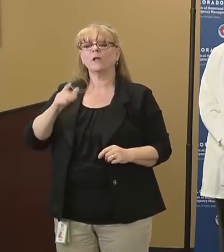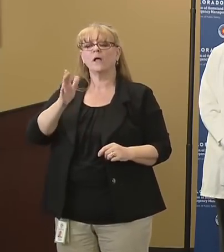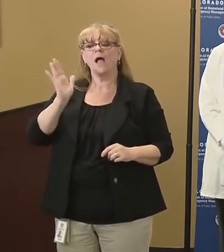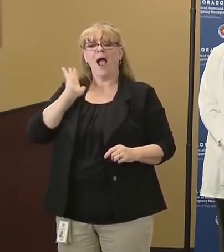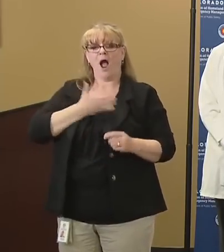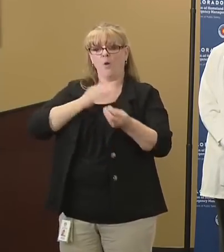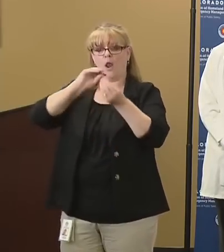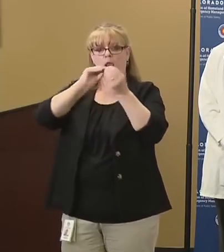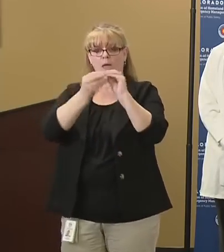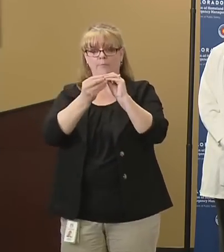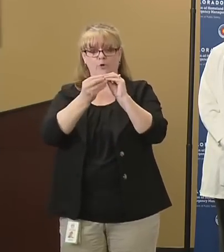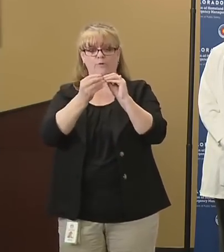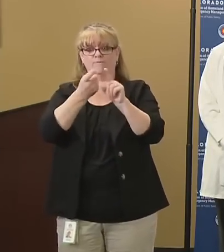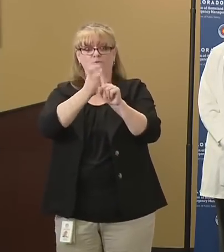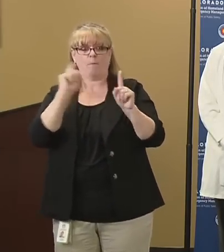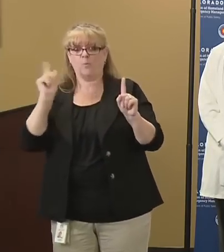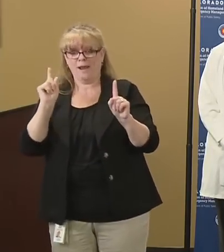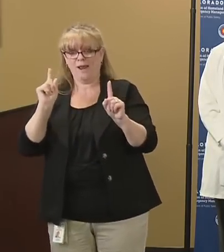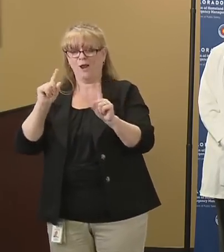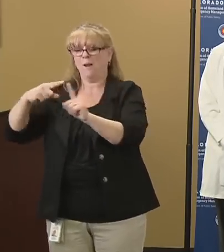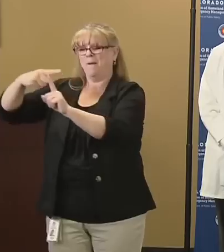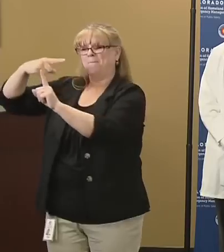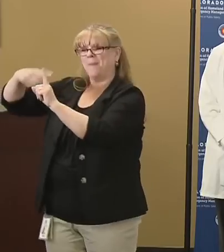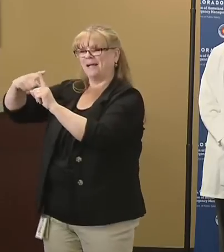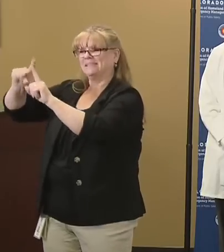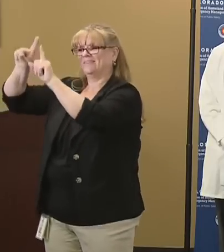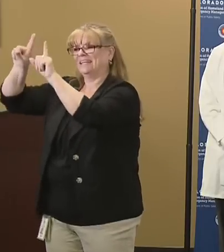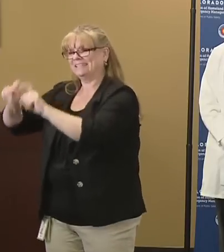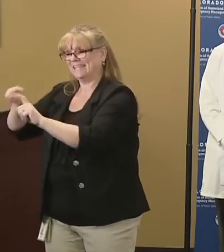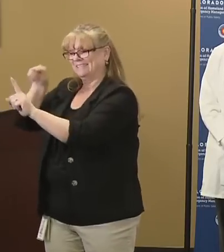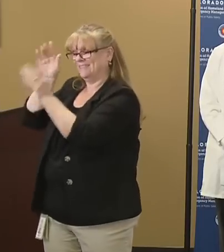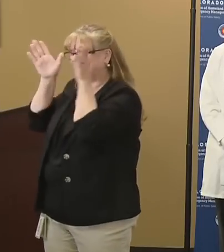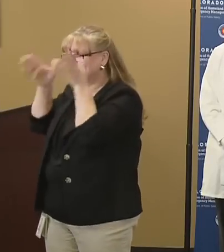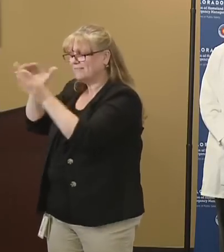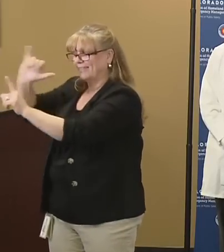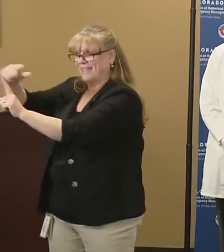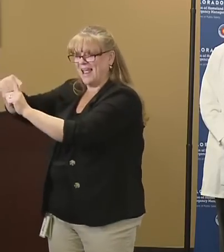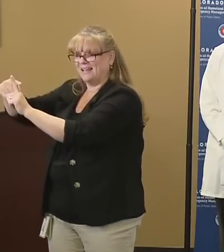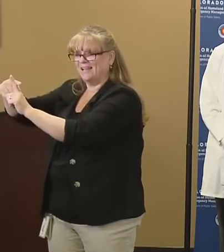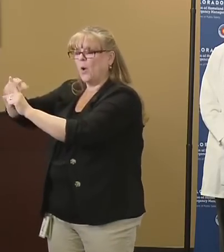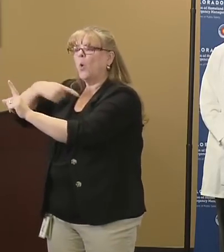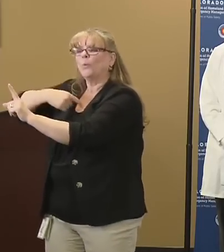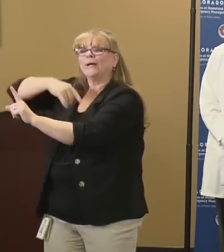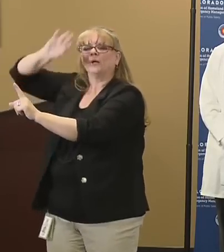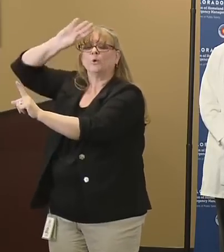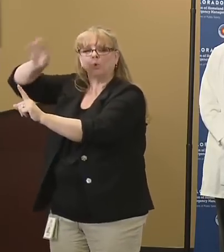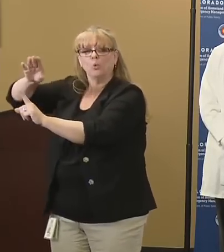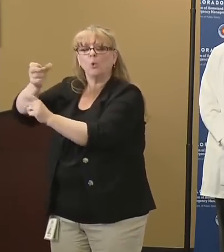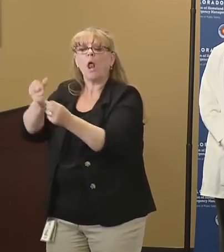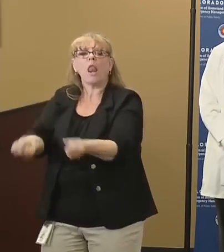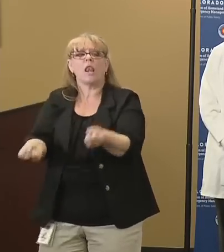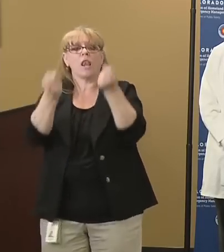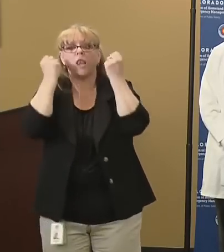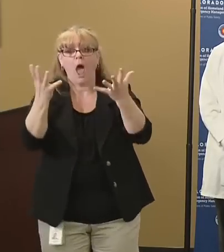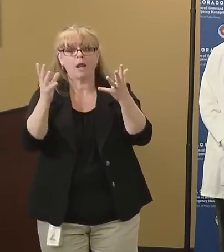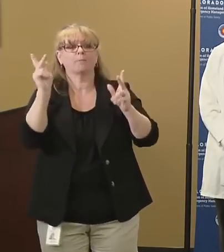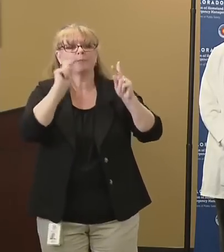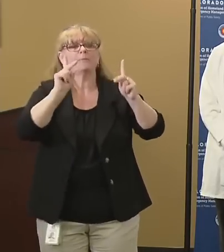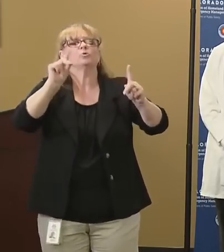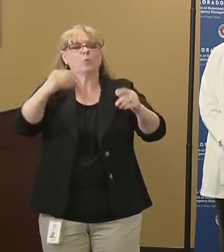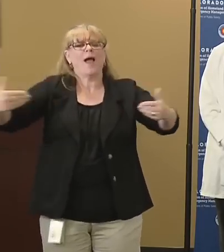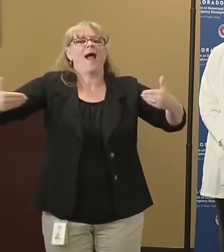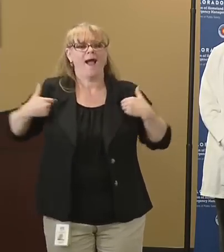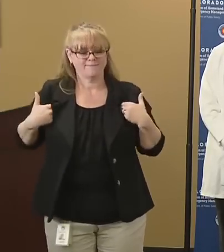we've gotten back. We've ramped up testing, but we know that there's plenty of people who've been infected and haven't been tested for it. So another